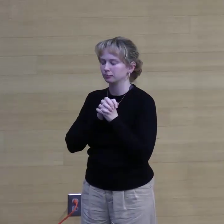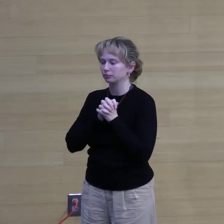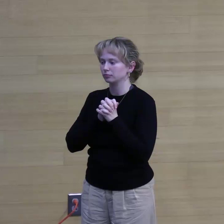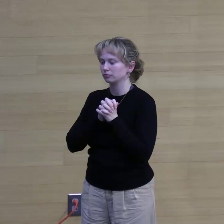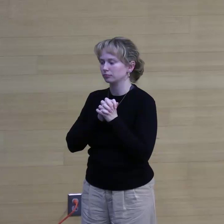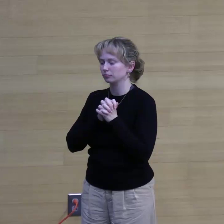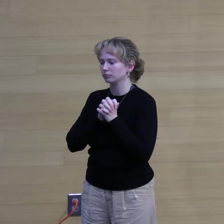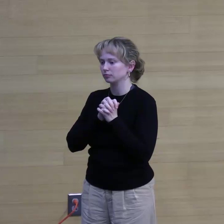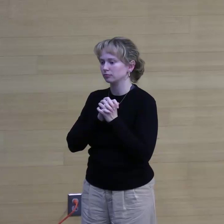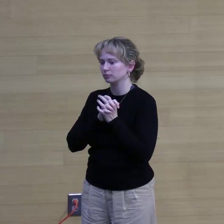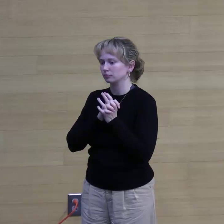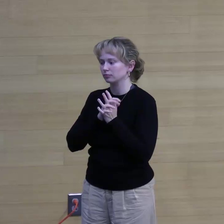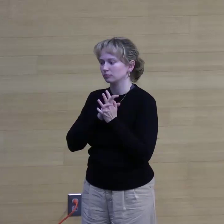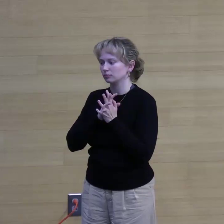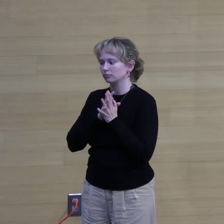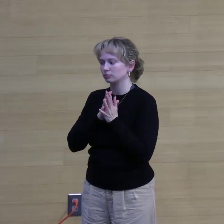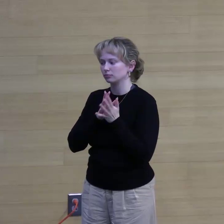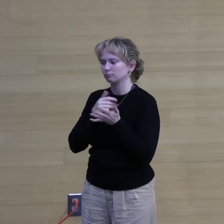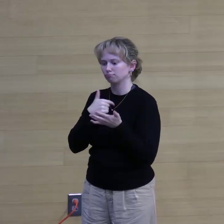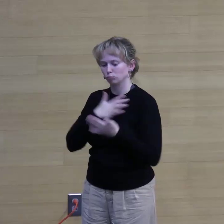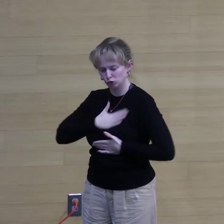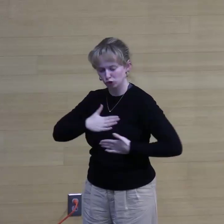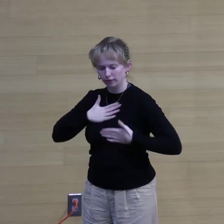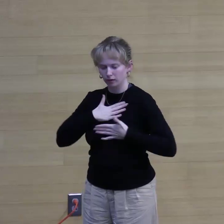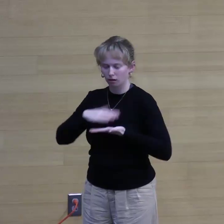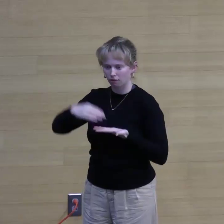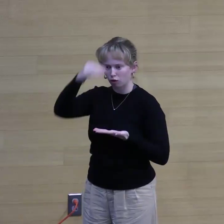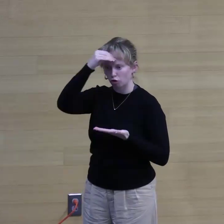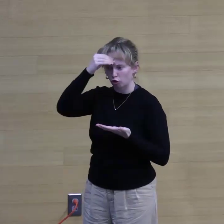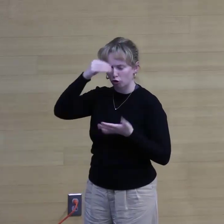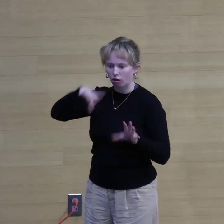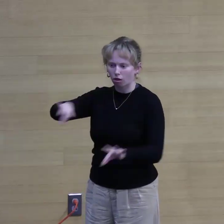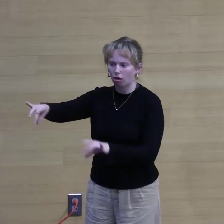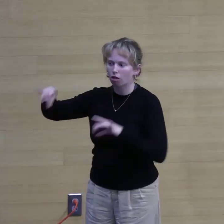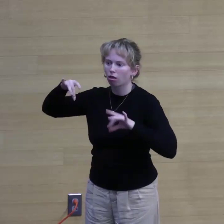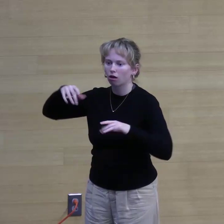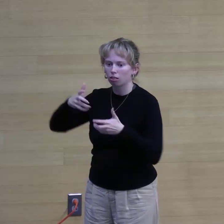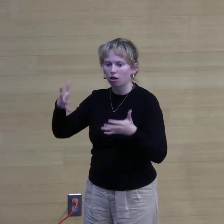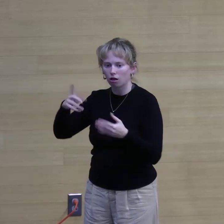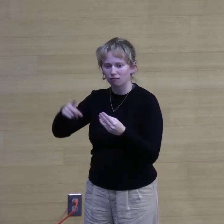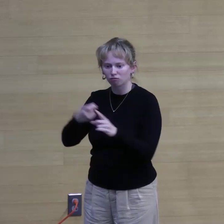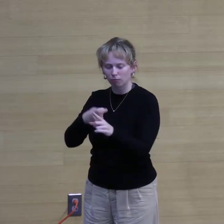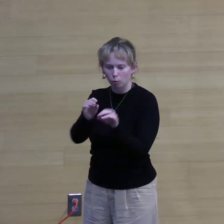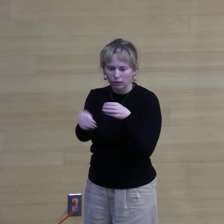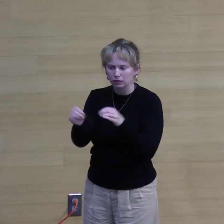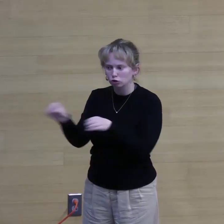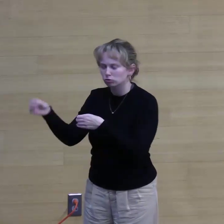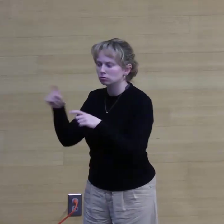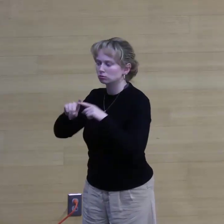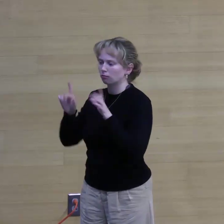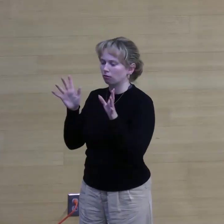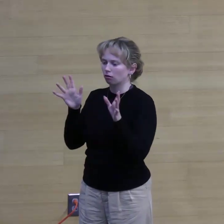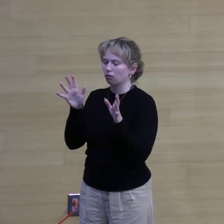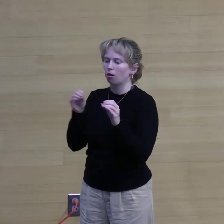And so as much as I appreciate and have learned a lot from many of those organizations, it's still more